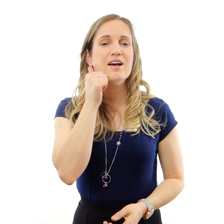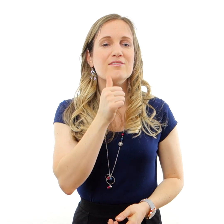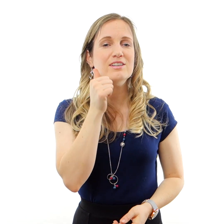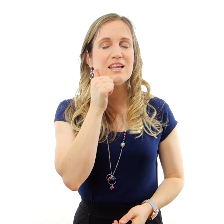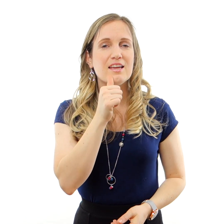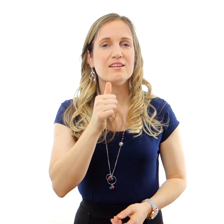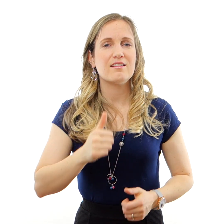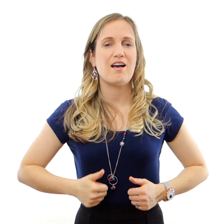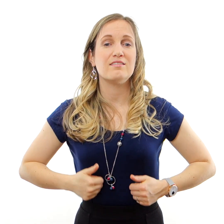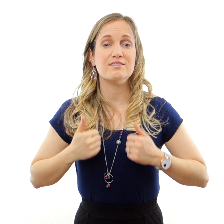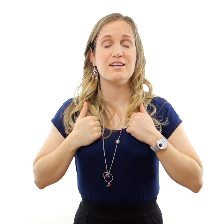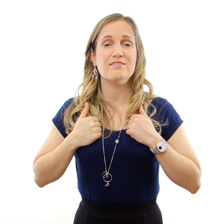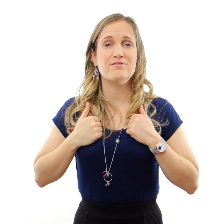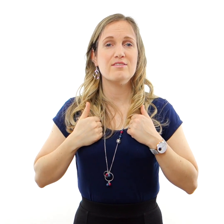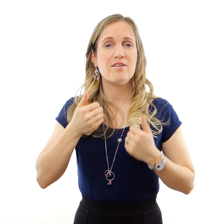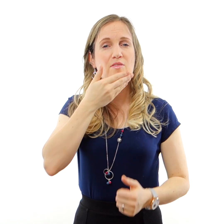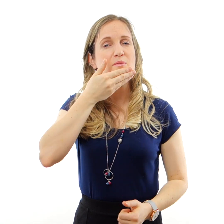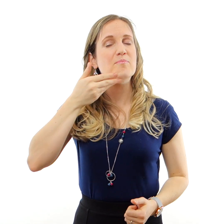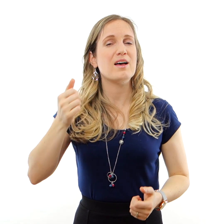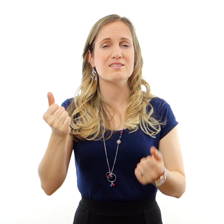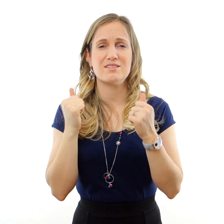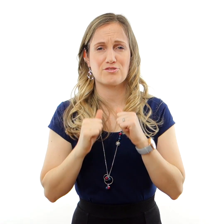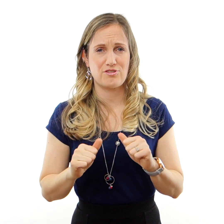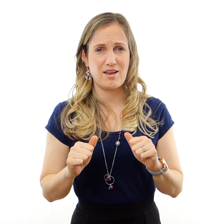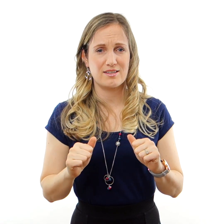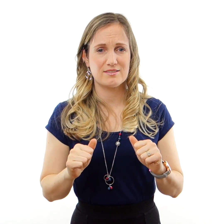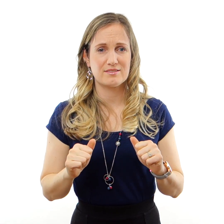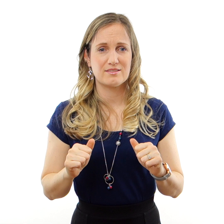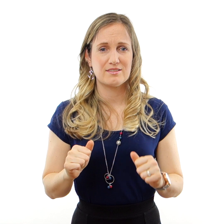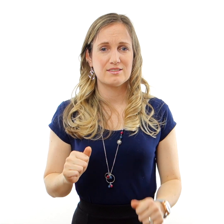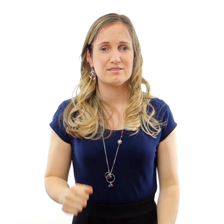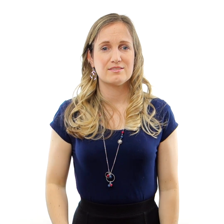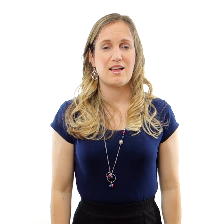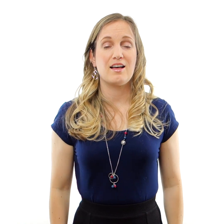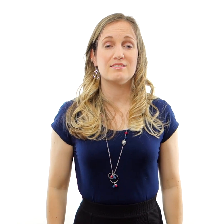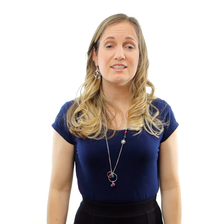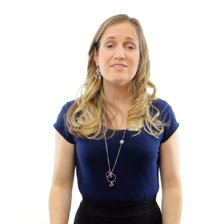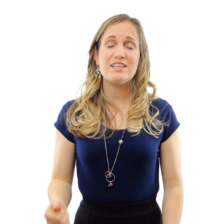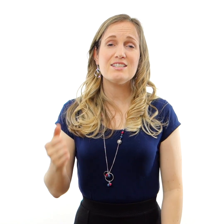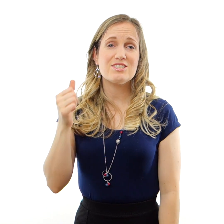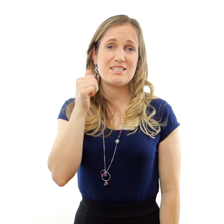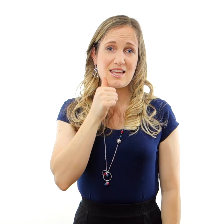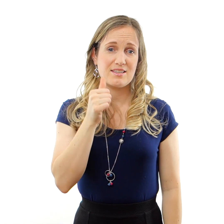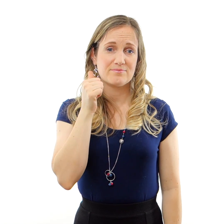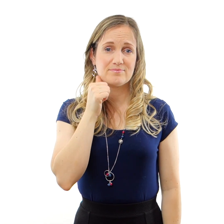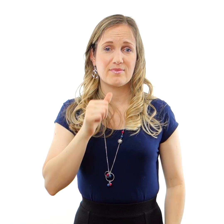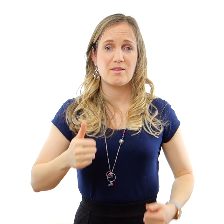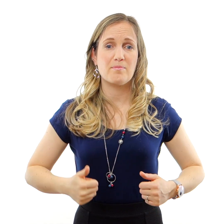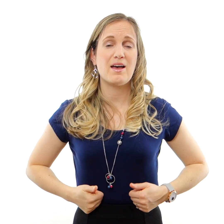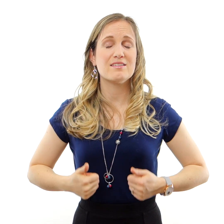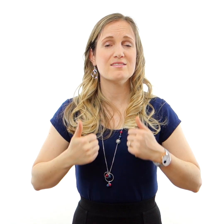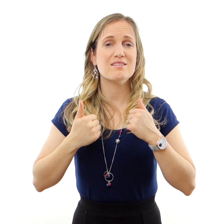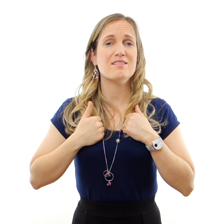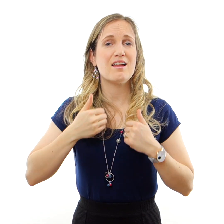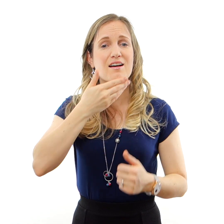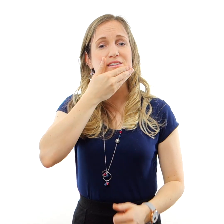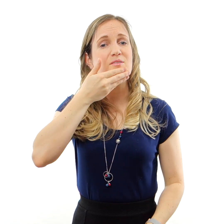every day, I'll live the best and try. I'll live each day the best that I know